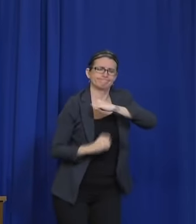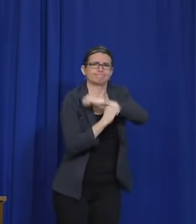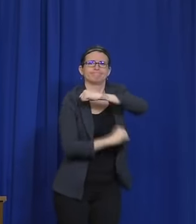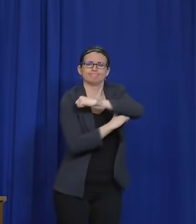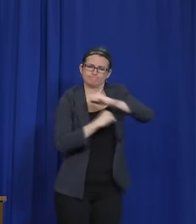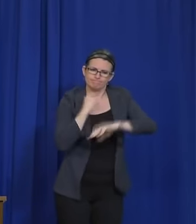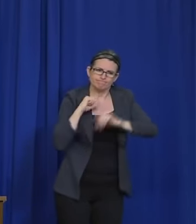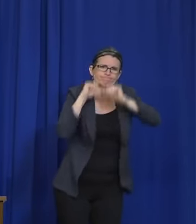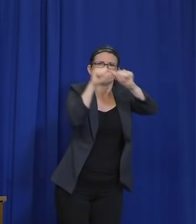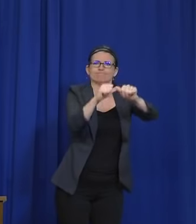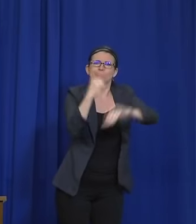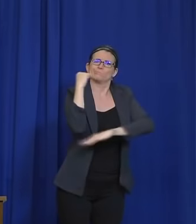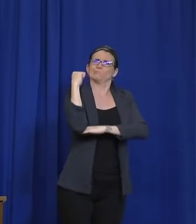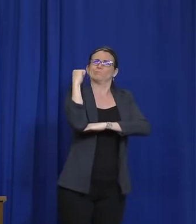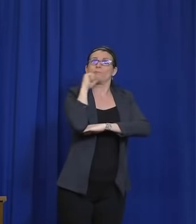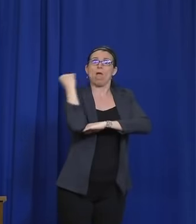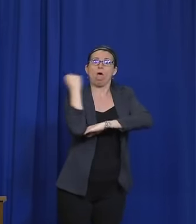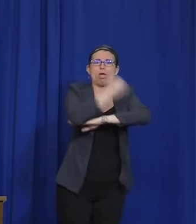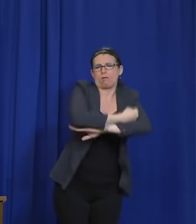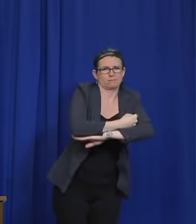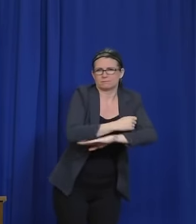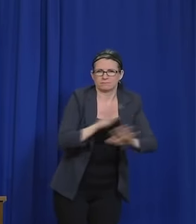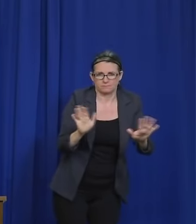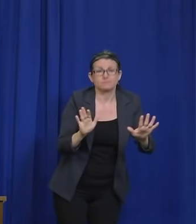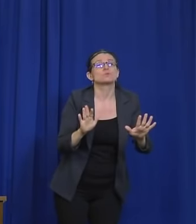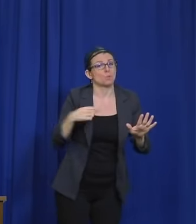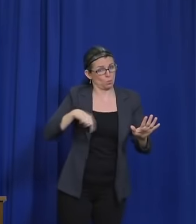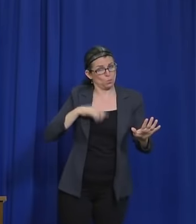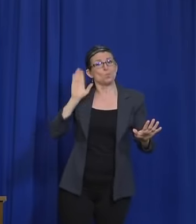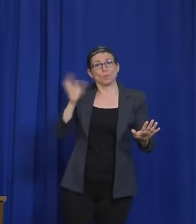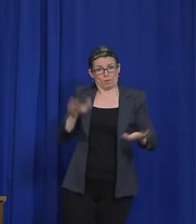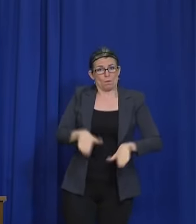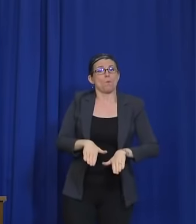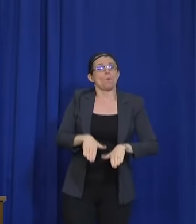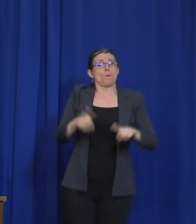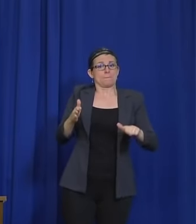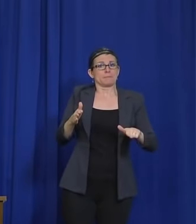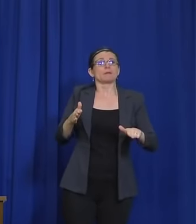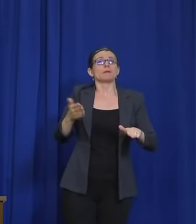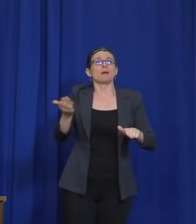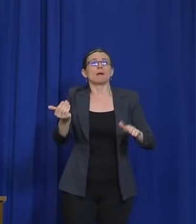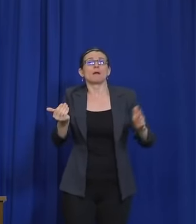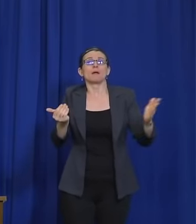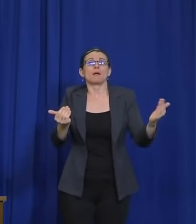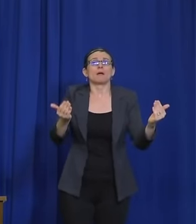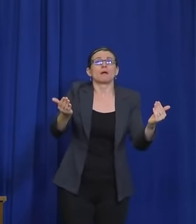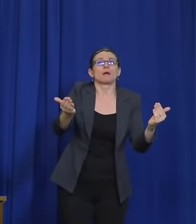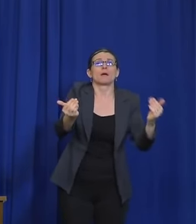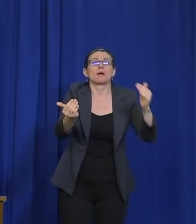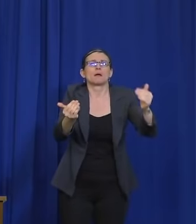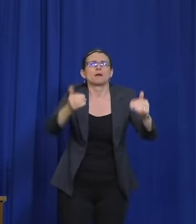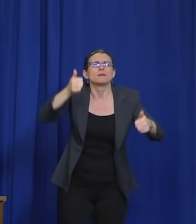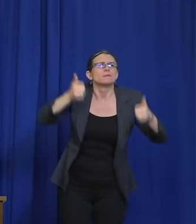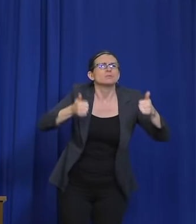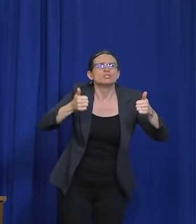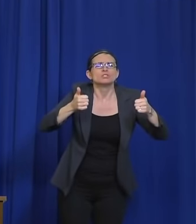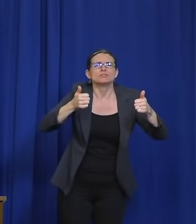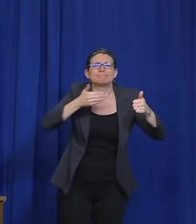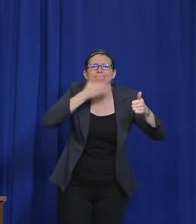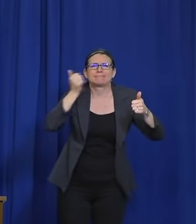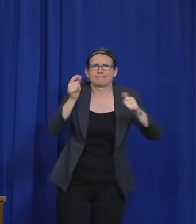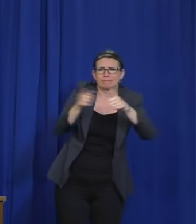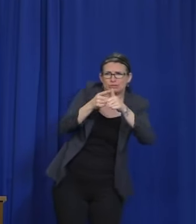restarting certain business operations or activities will not be based on whether a business is considered essential